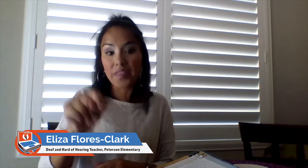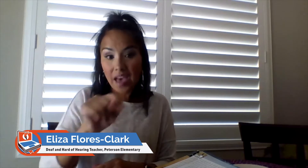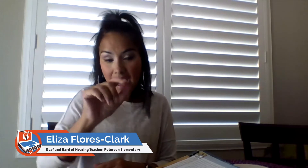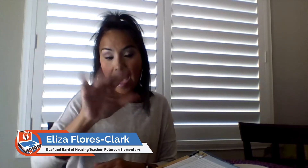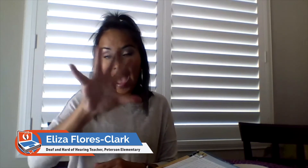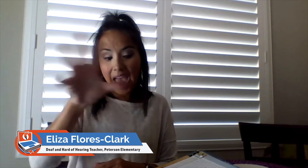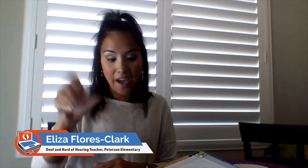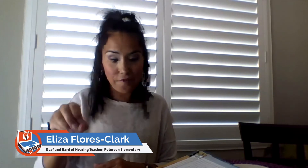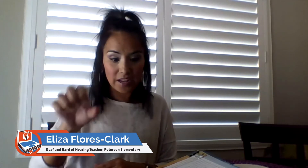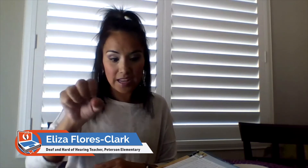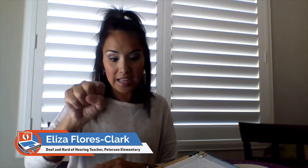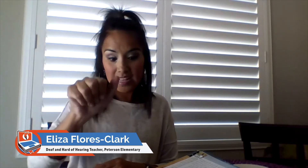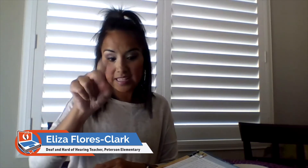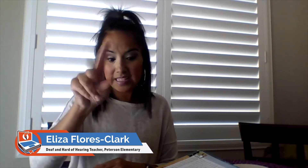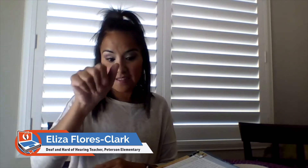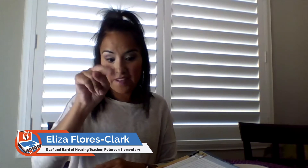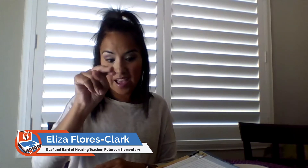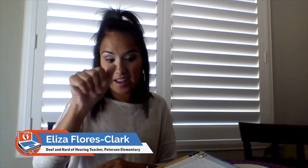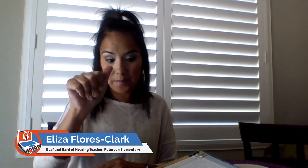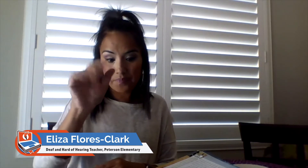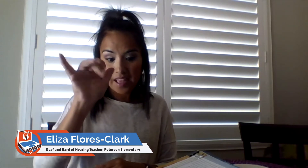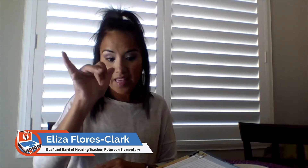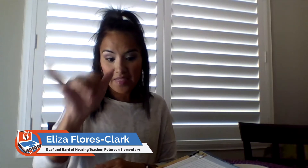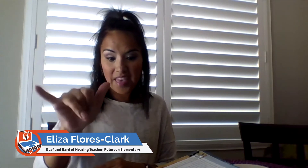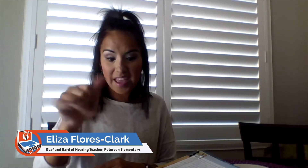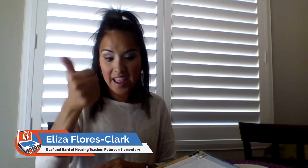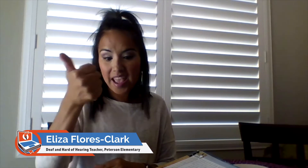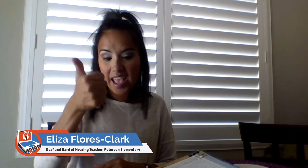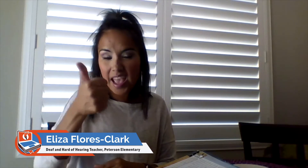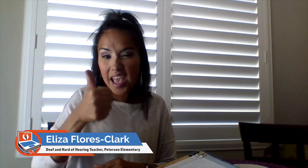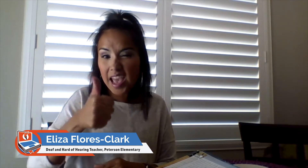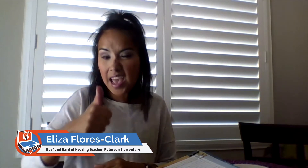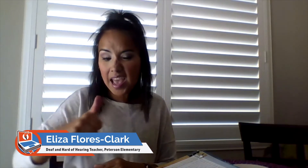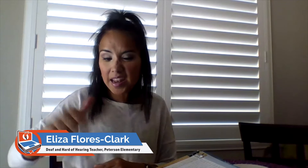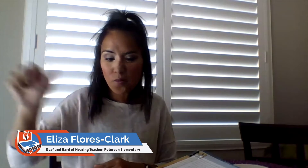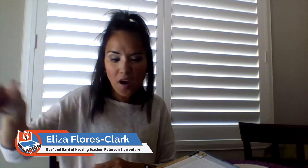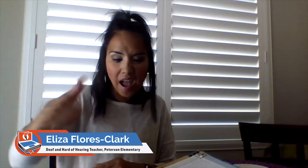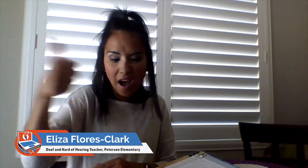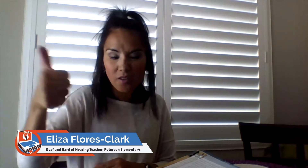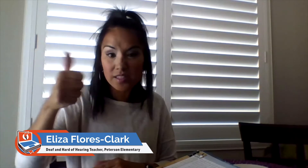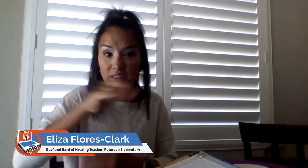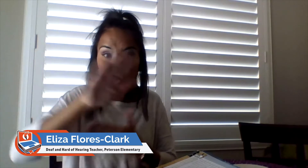that Africa savanna than anywhere else